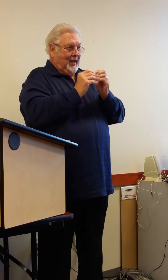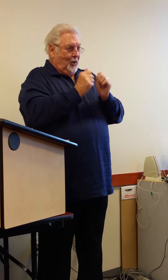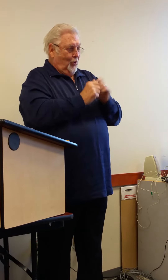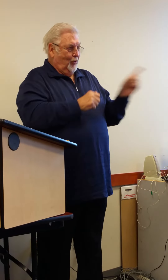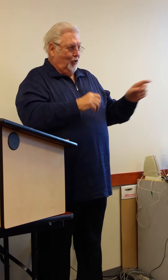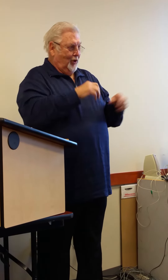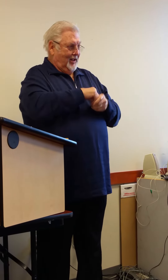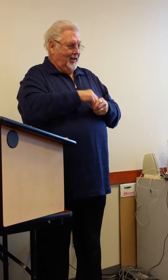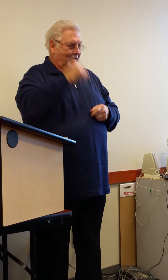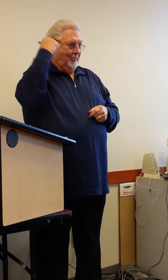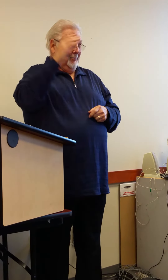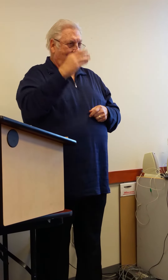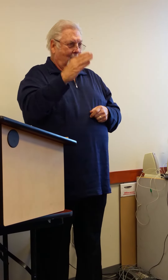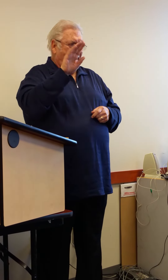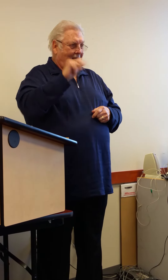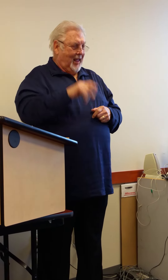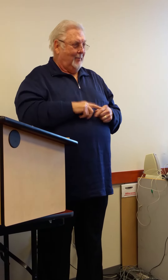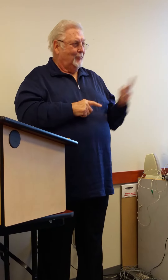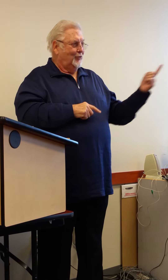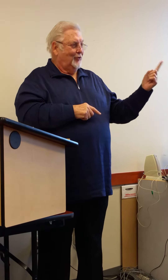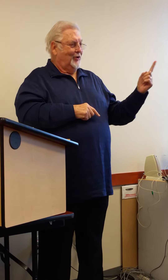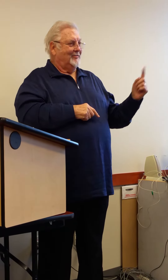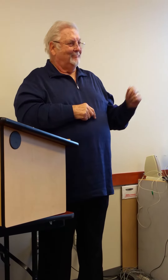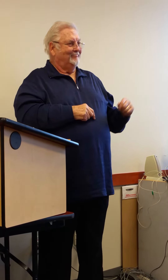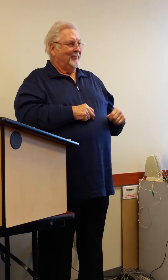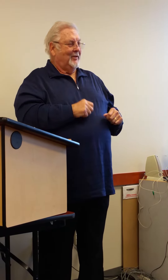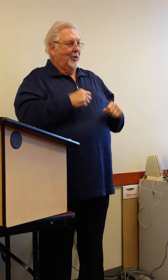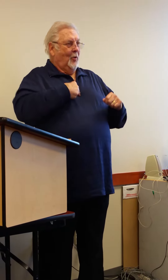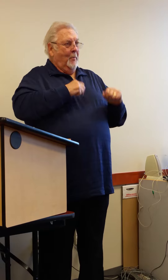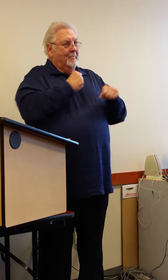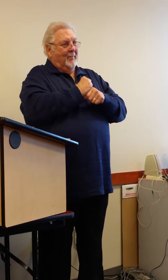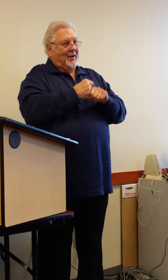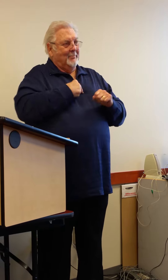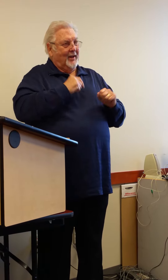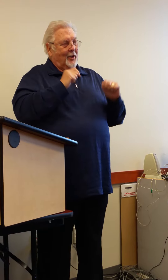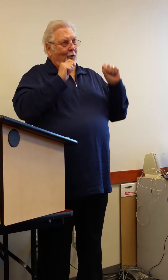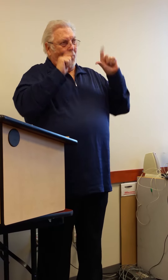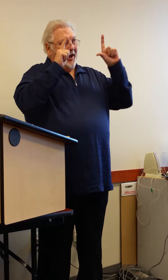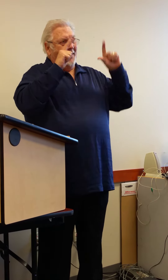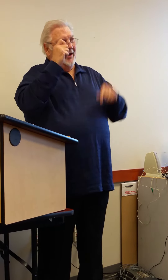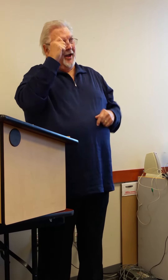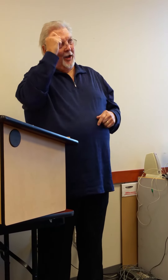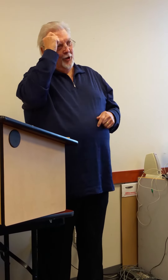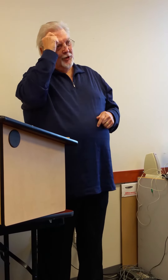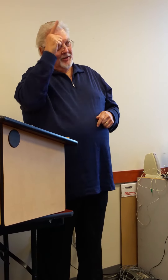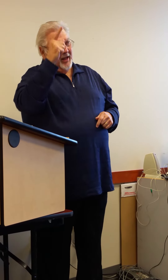and I met with her over there in Bellingham, and